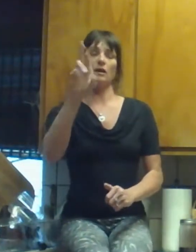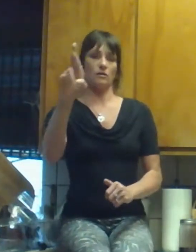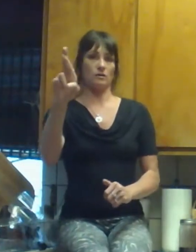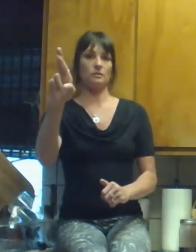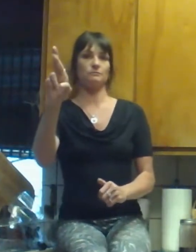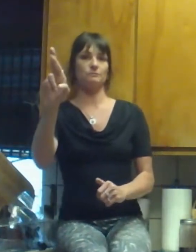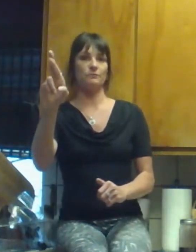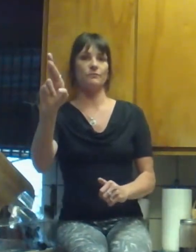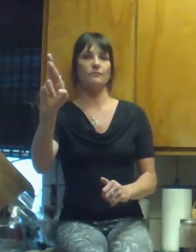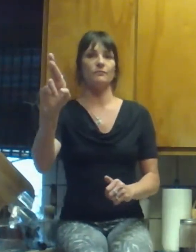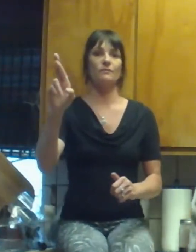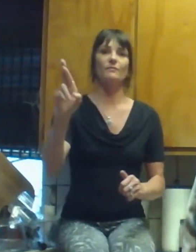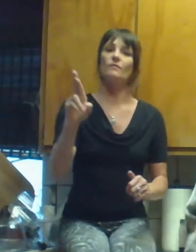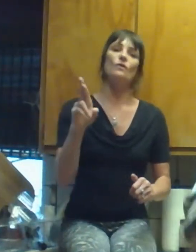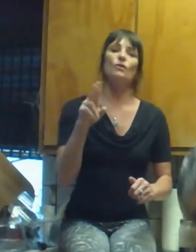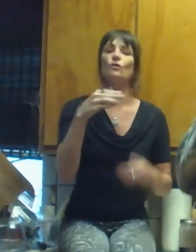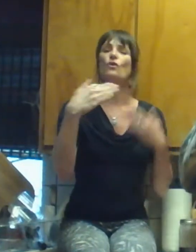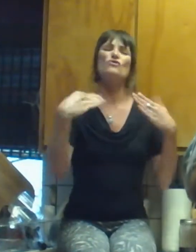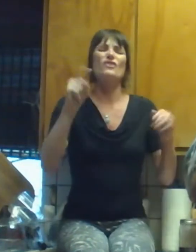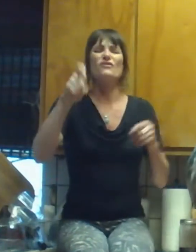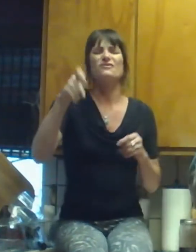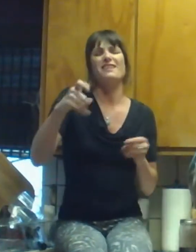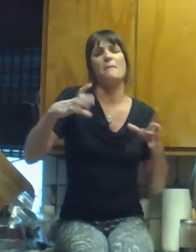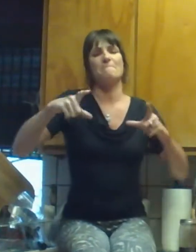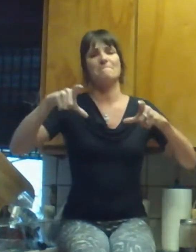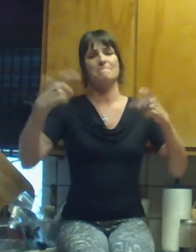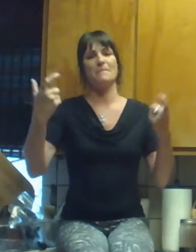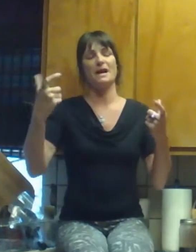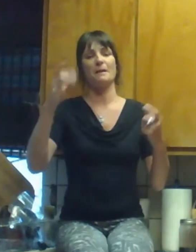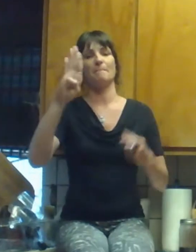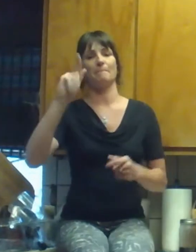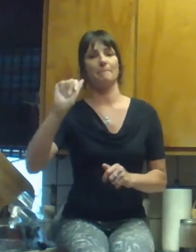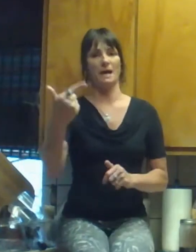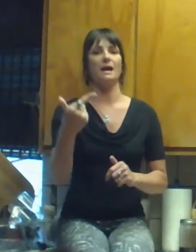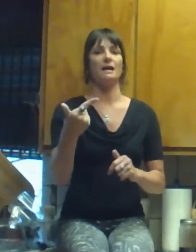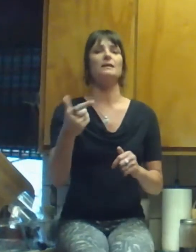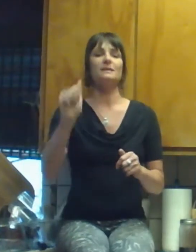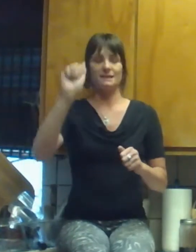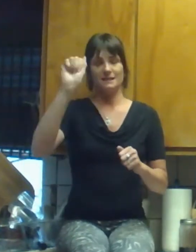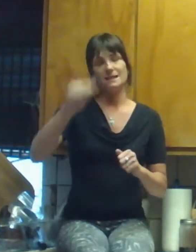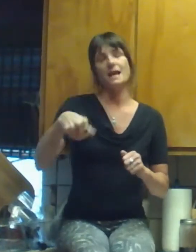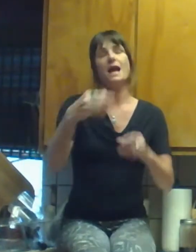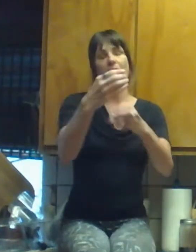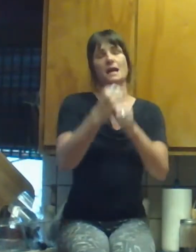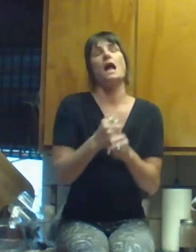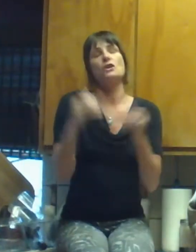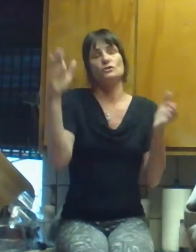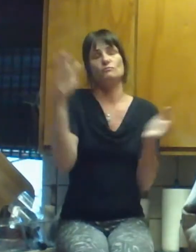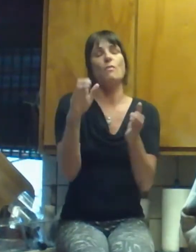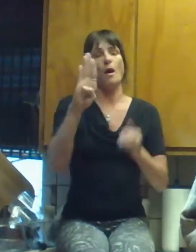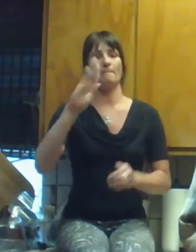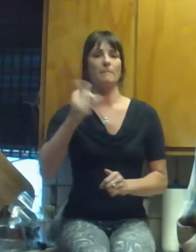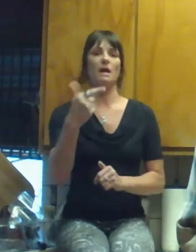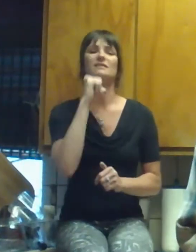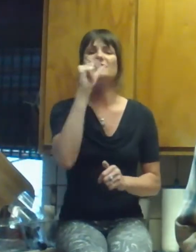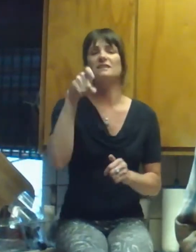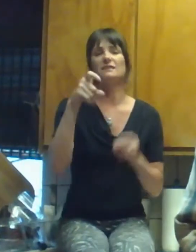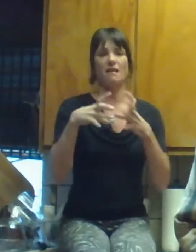You don't need to get a big bag like that. You can just get the little, 2-pound bag or 1-pound bag. You don't need a whole lot, especially in the